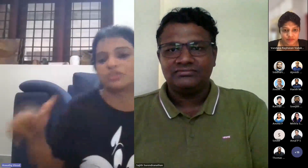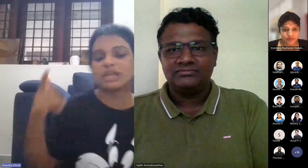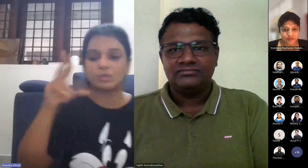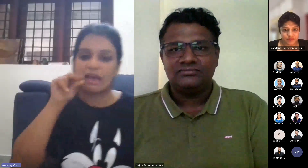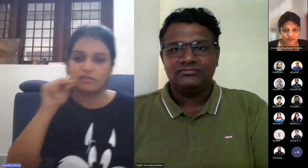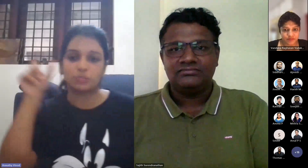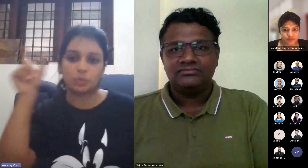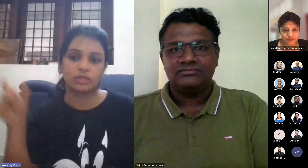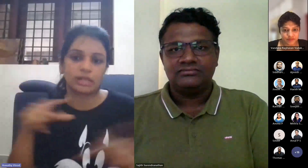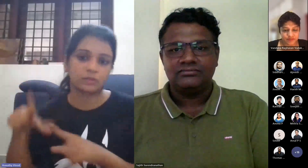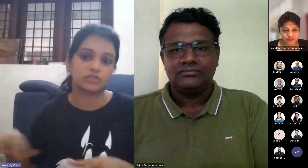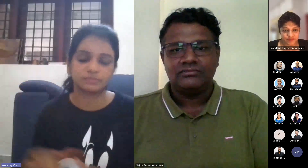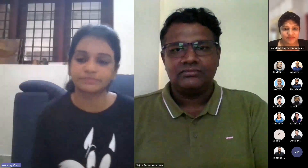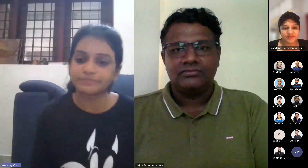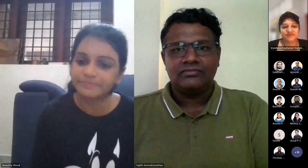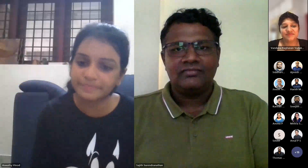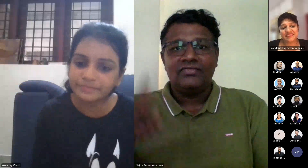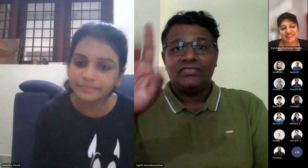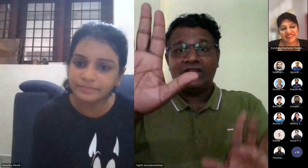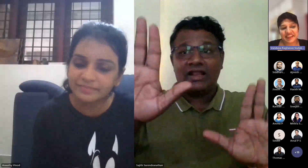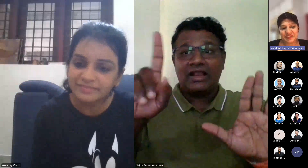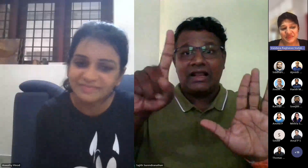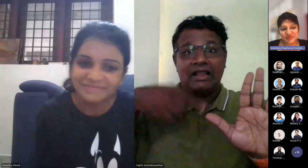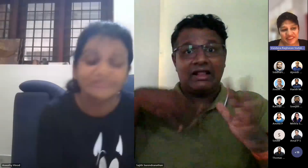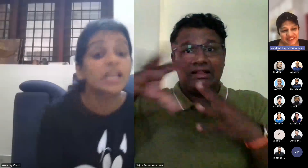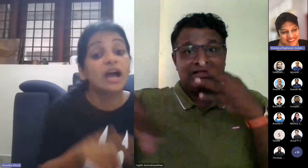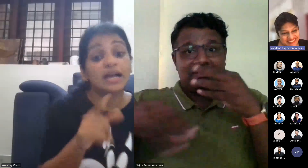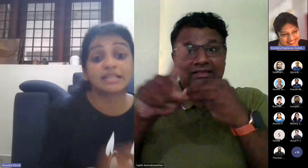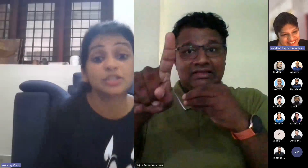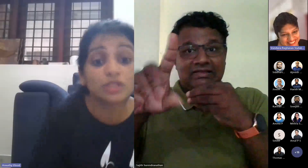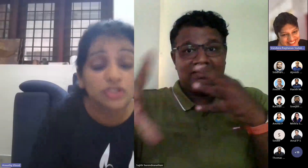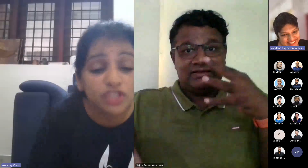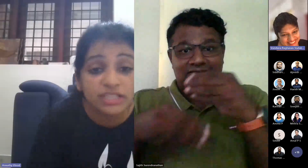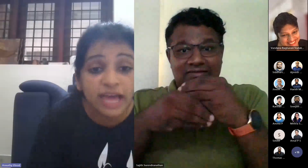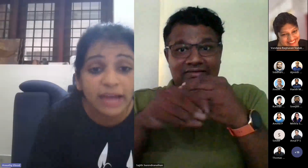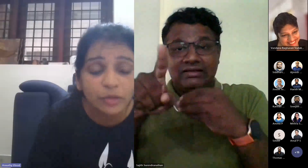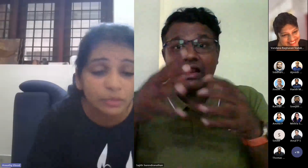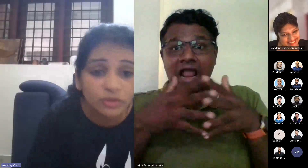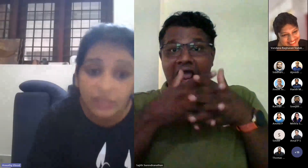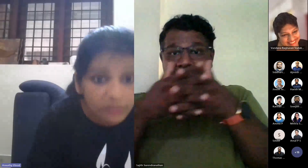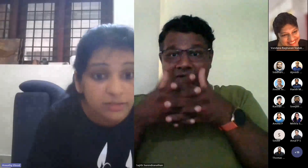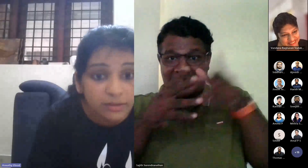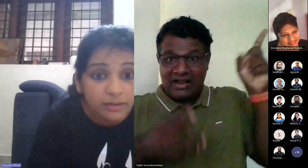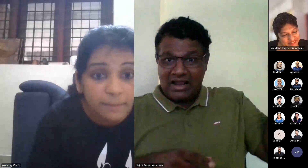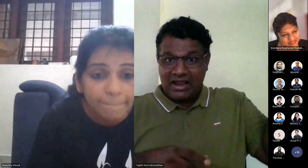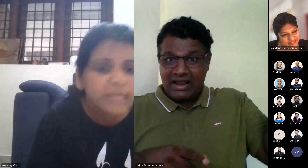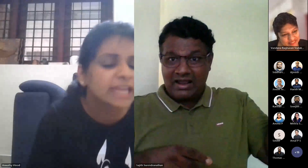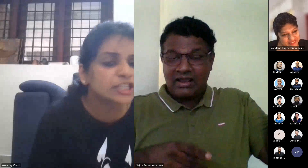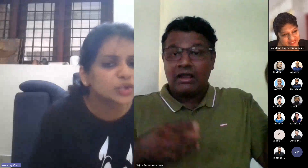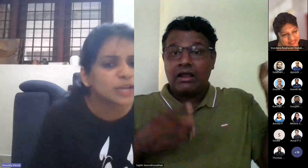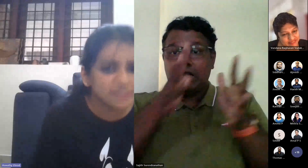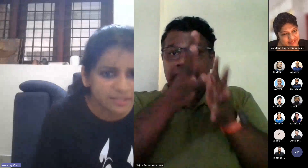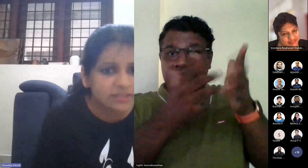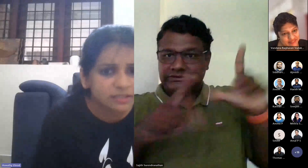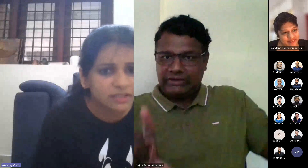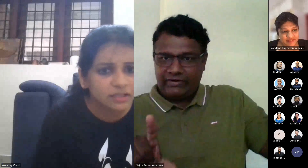sign language as we have in spoken language. Thank you. Yeah, Sajith, want to just add one more thing. In